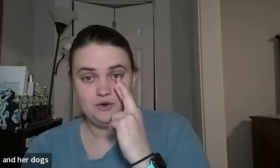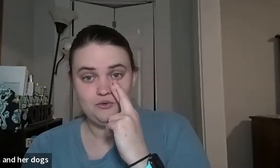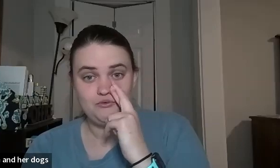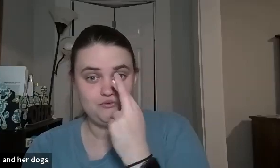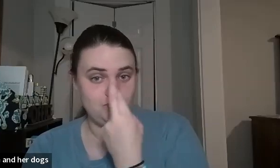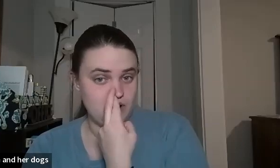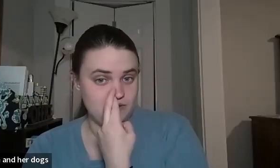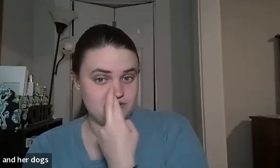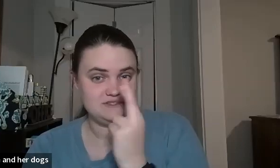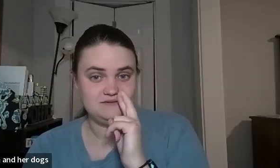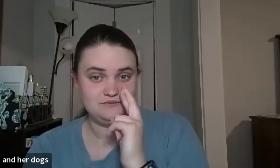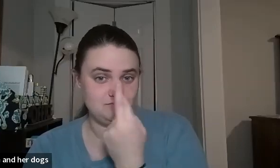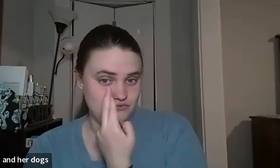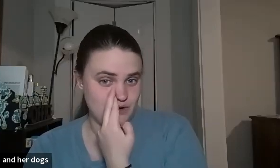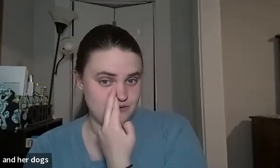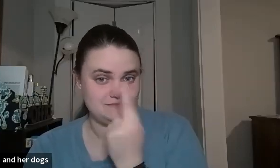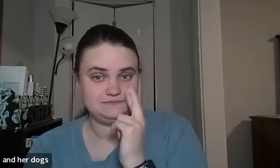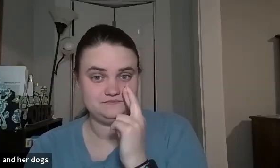R, rose.